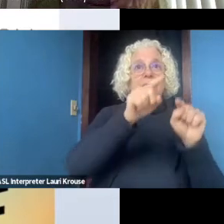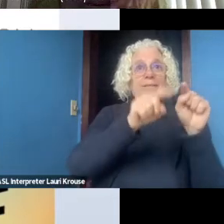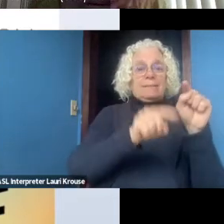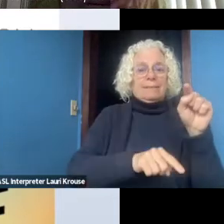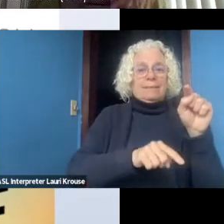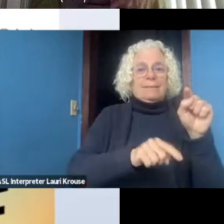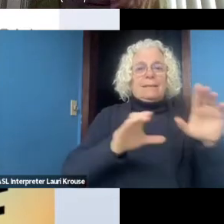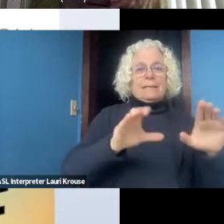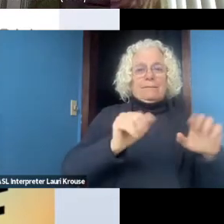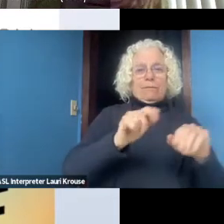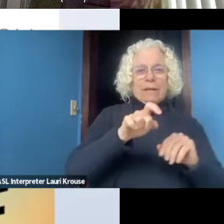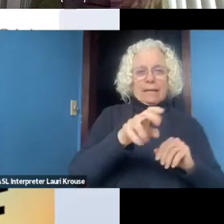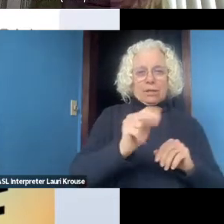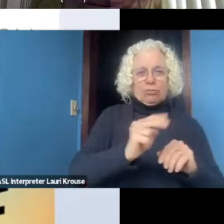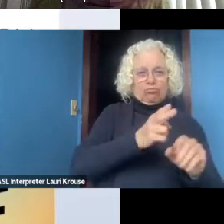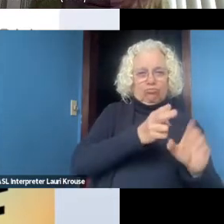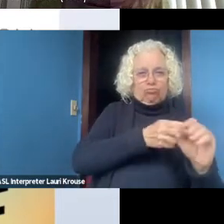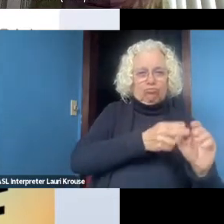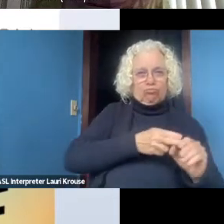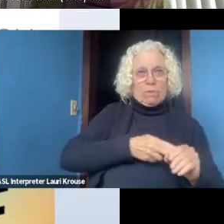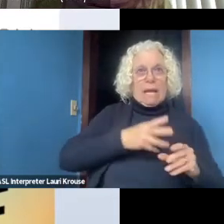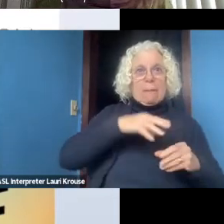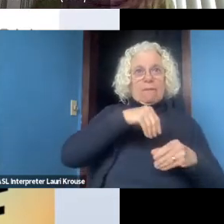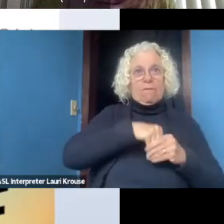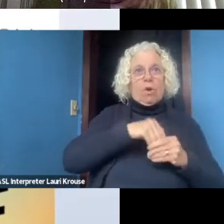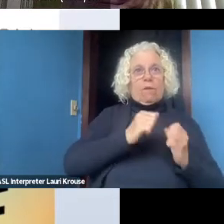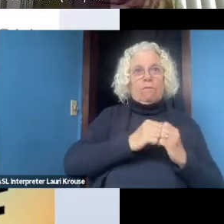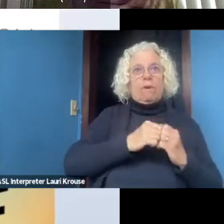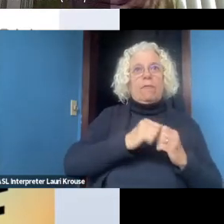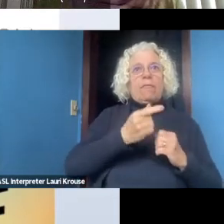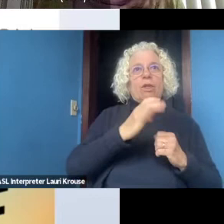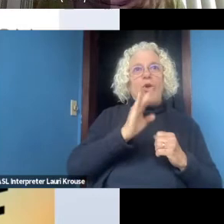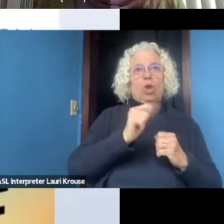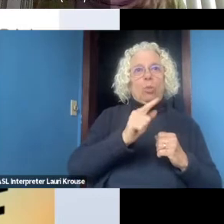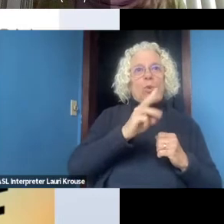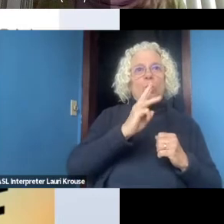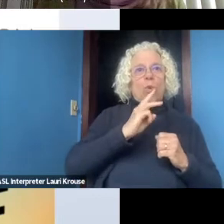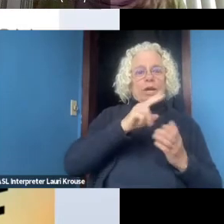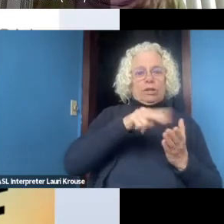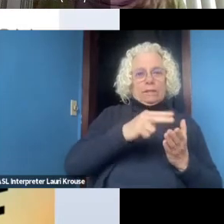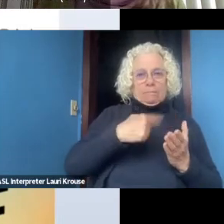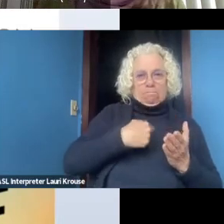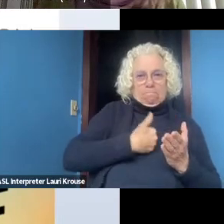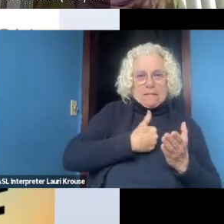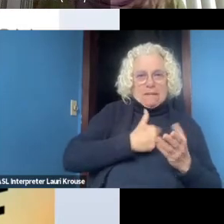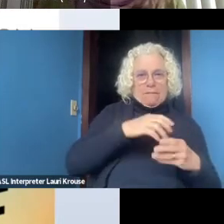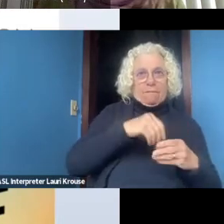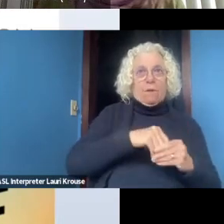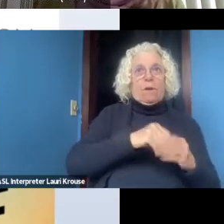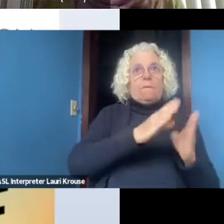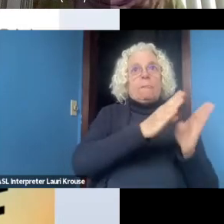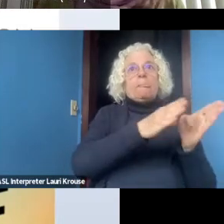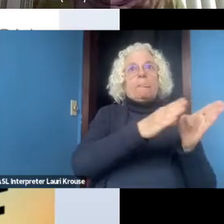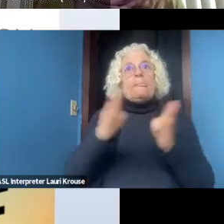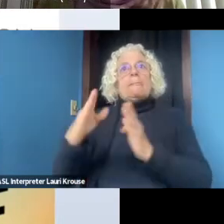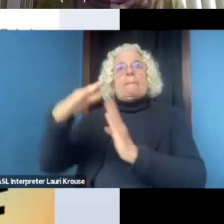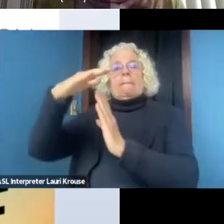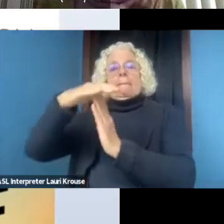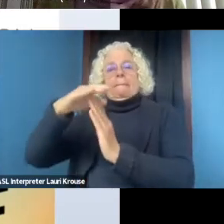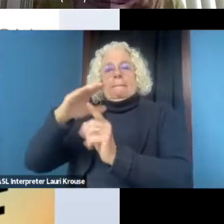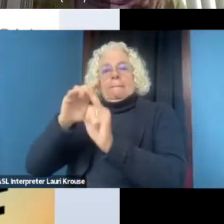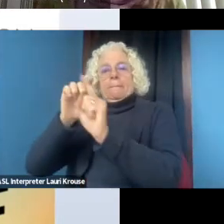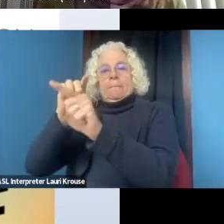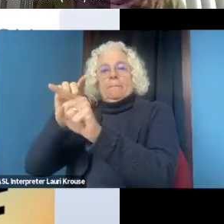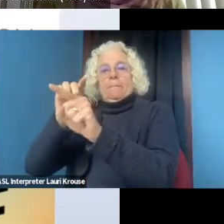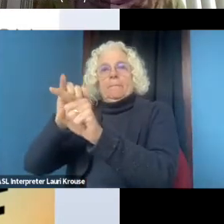a regional organizer for Global Water Dances. On the at the top, you'll see Julie's Bicycle